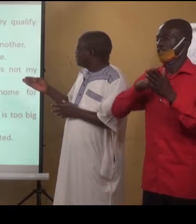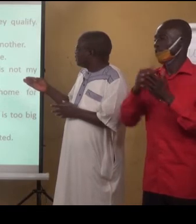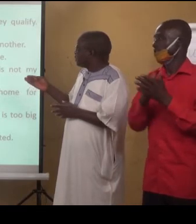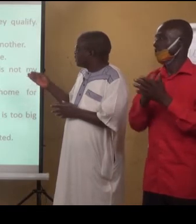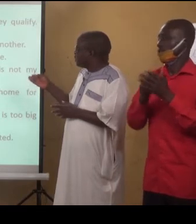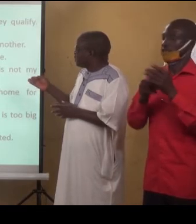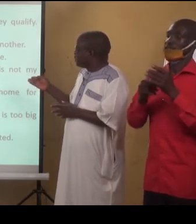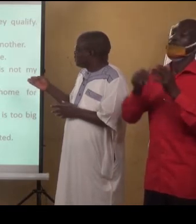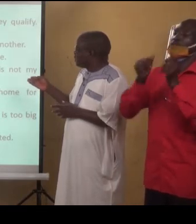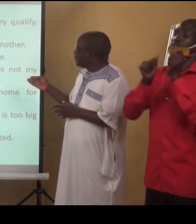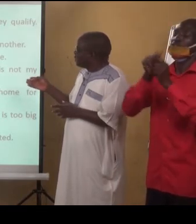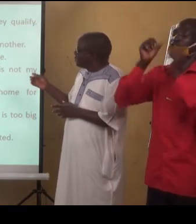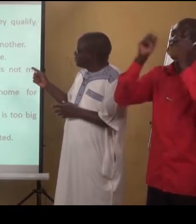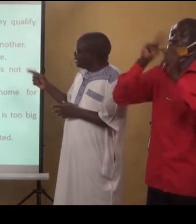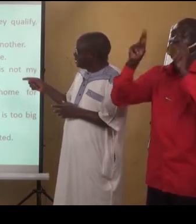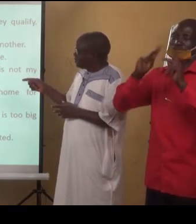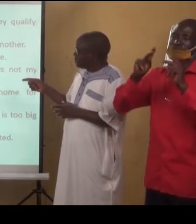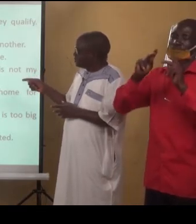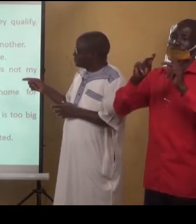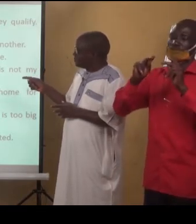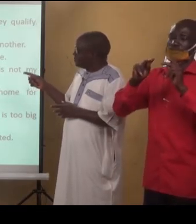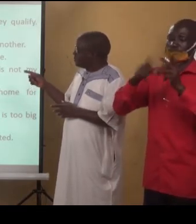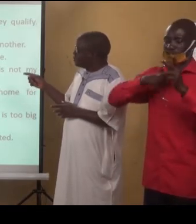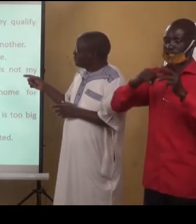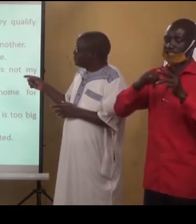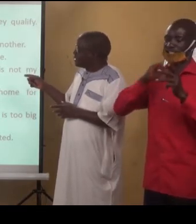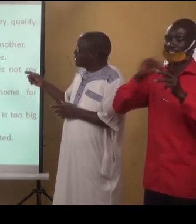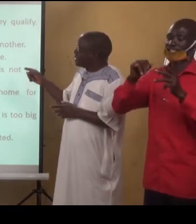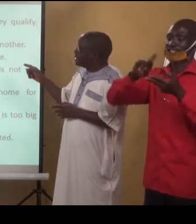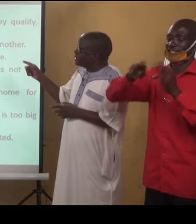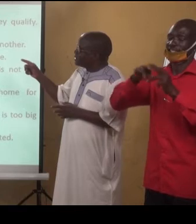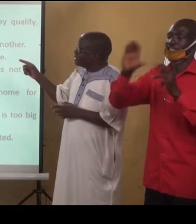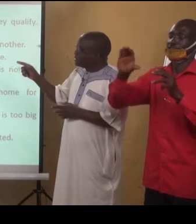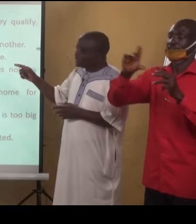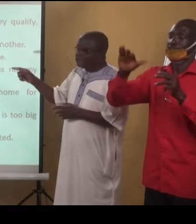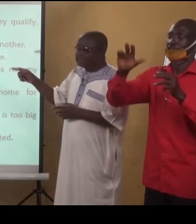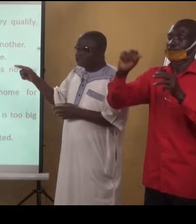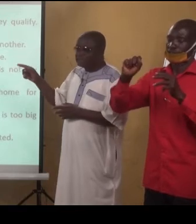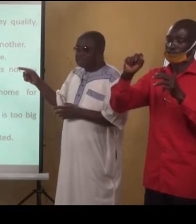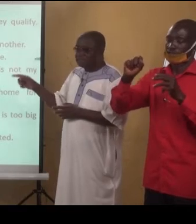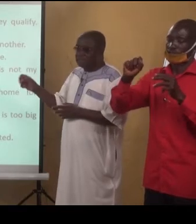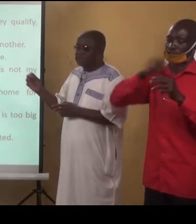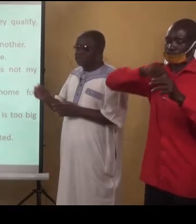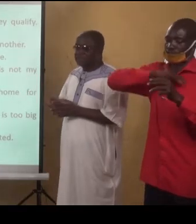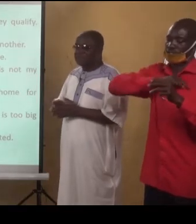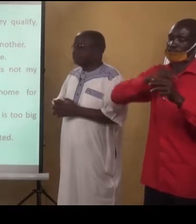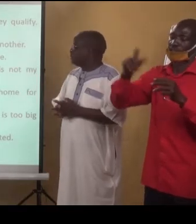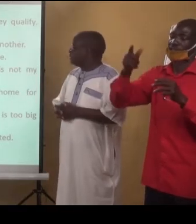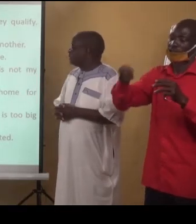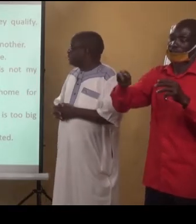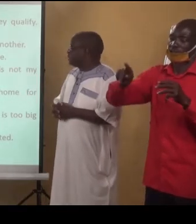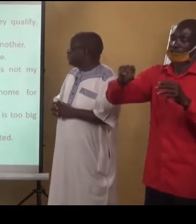Which many people adore, relative clause, qualifying grilled meat.